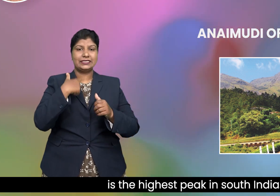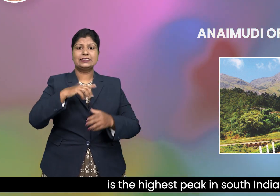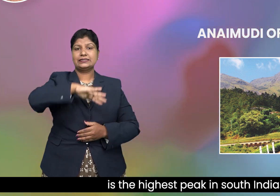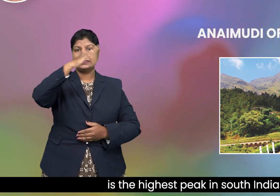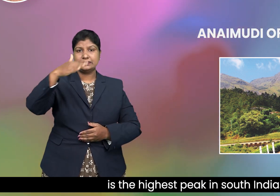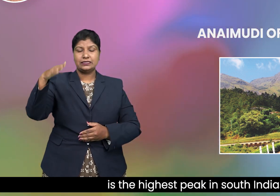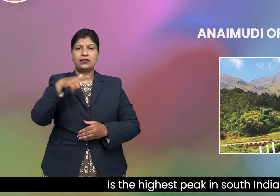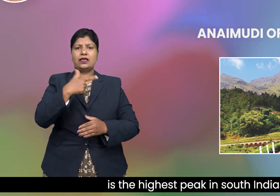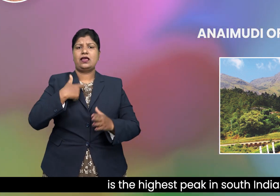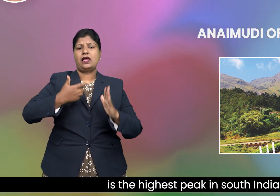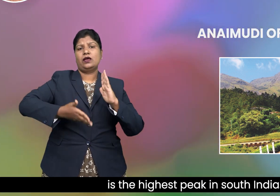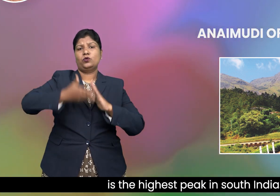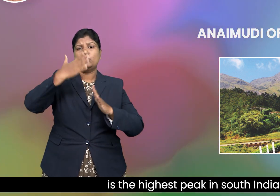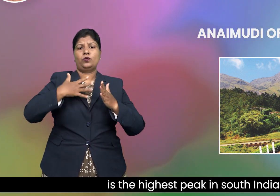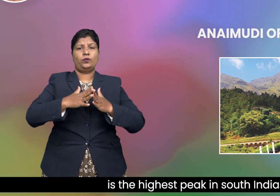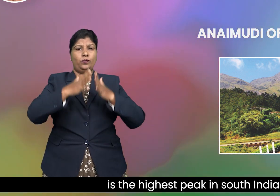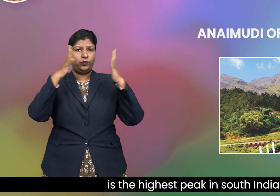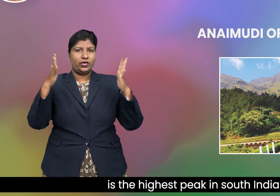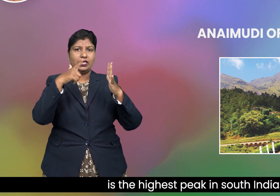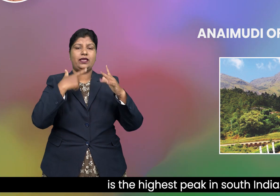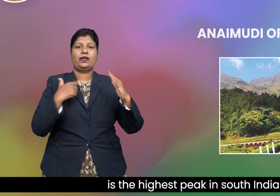the highest peak in South India